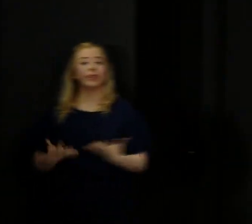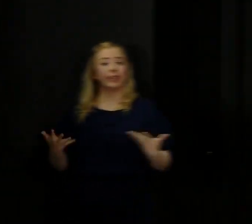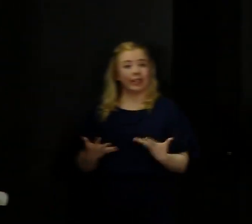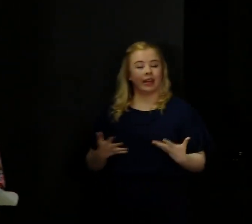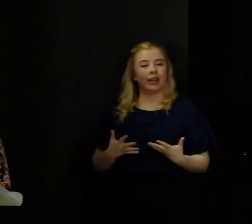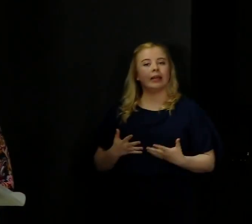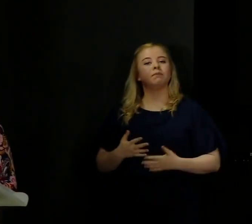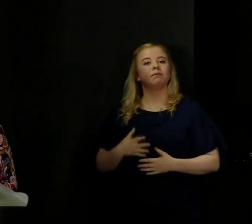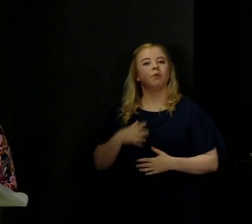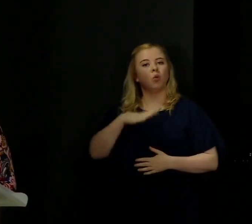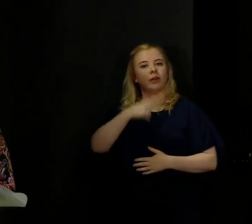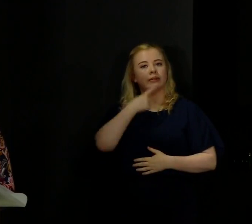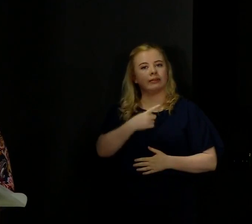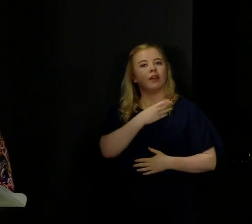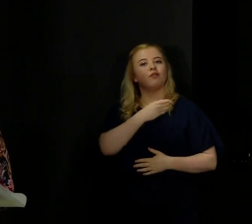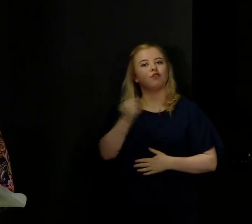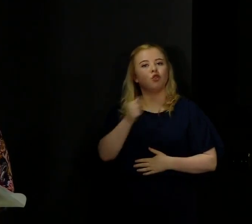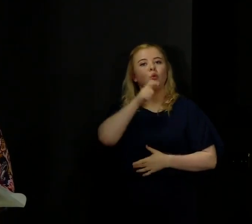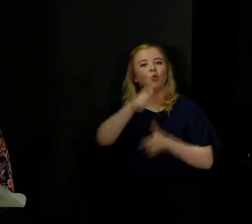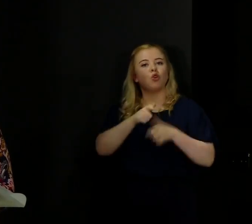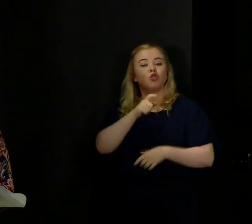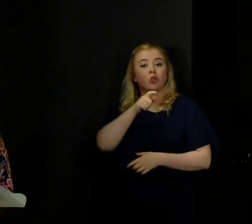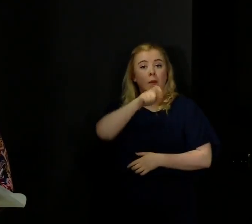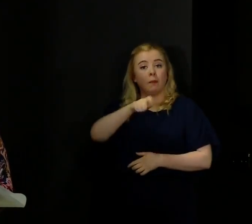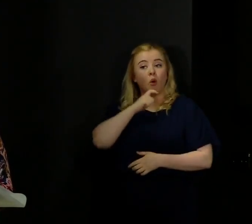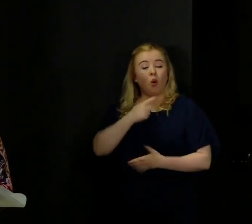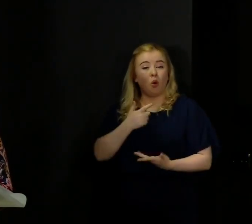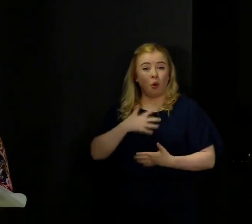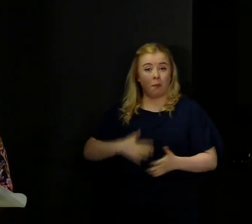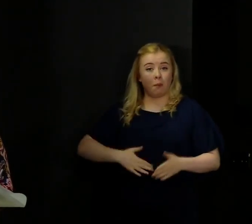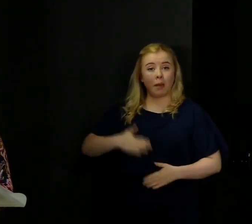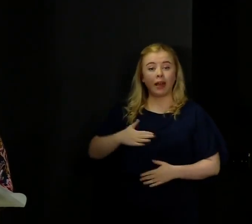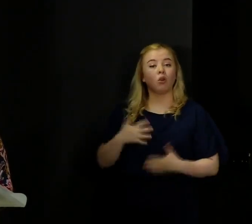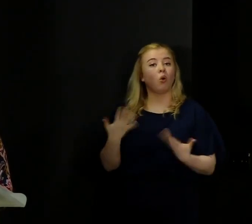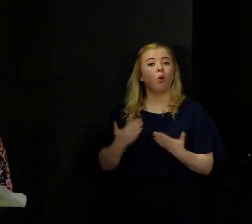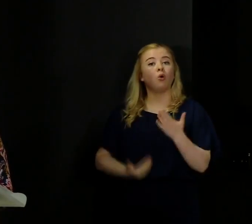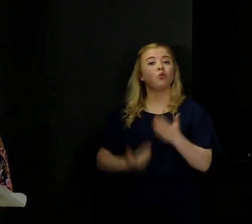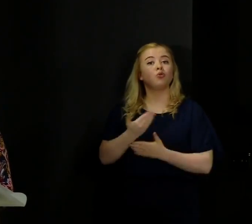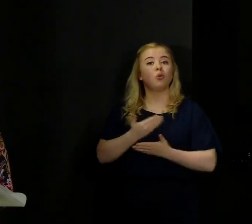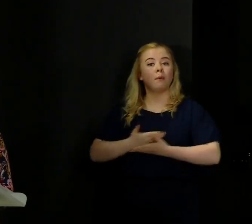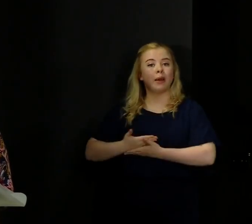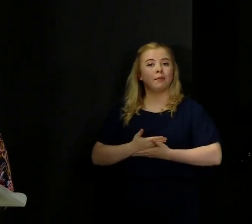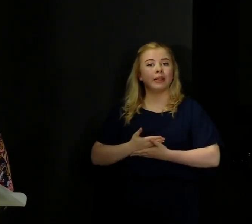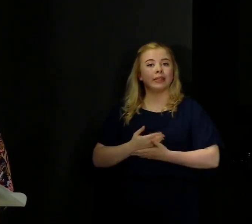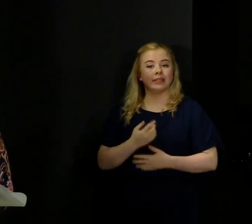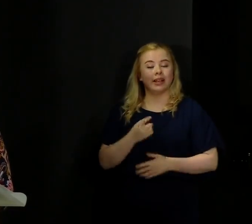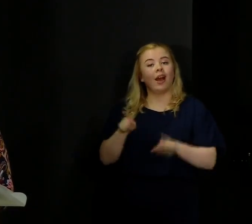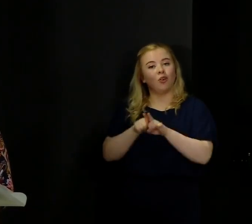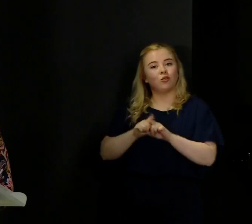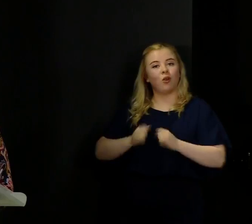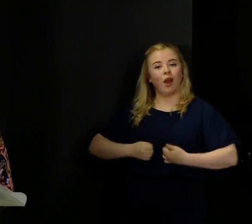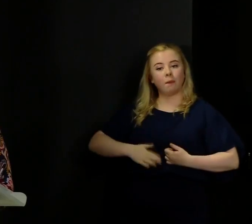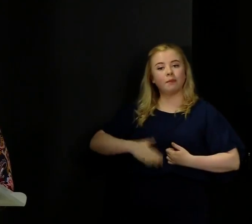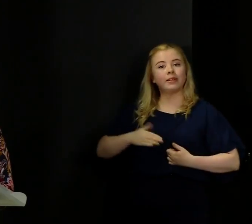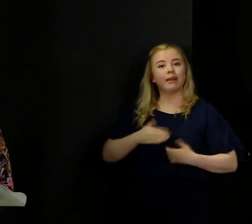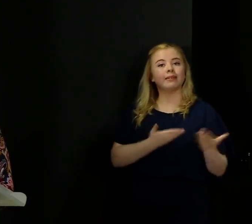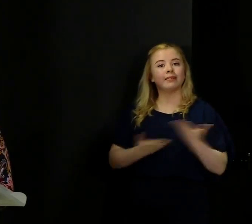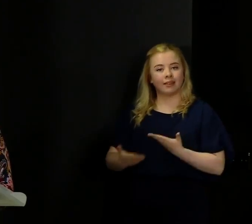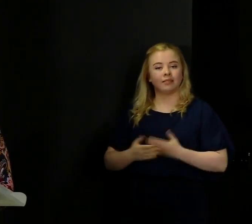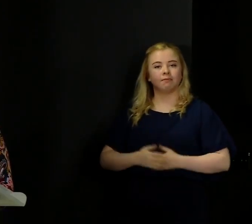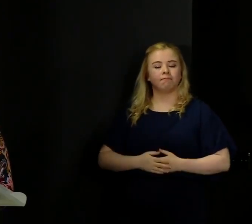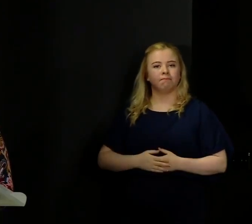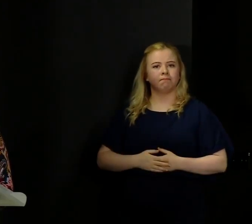few words to women who are pregnant and have new babies, and to our maternity services. Being